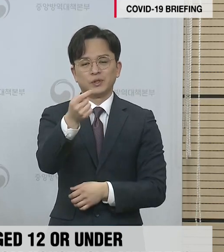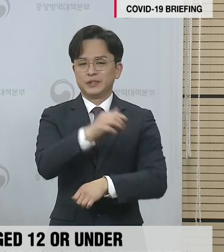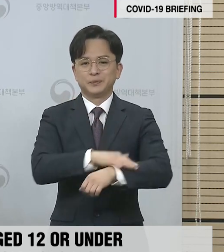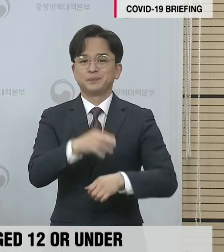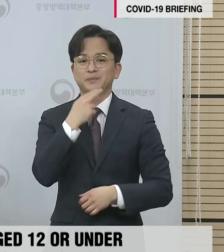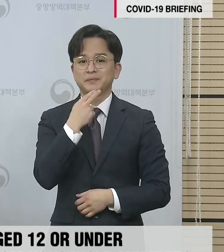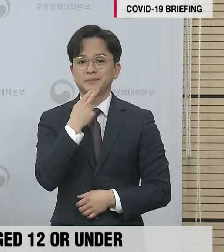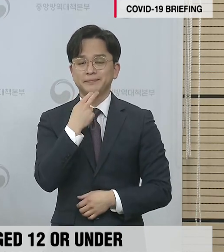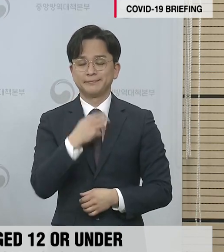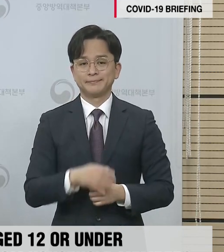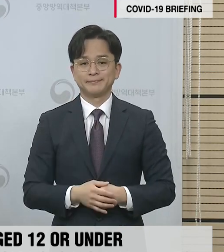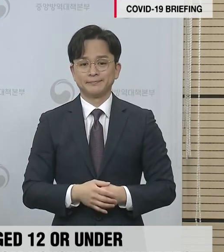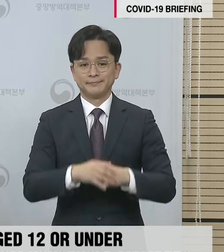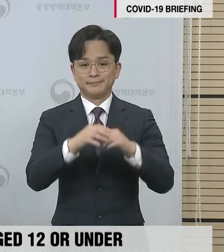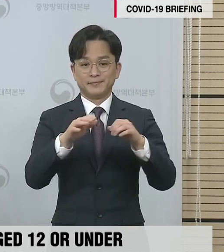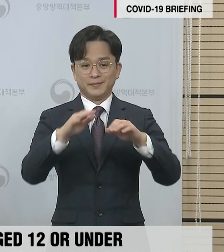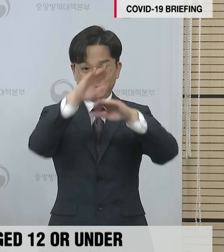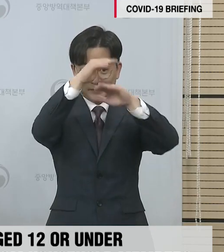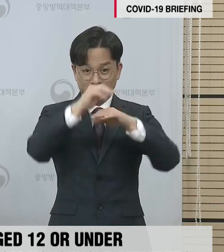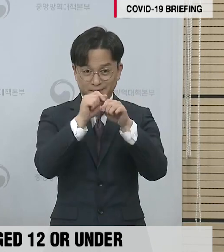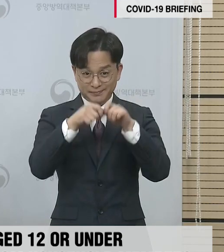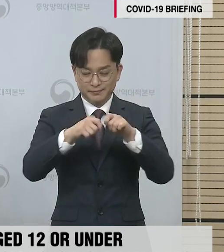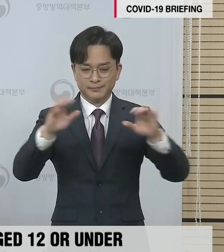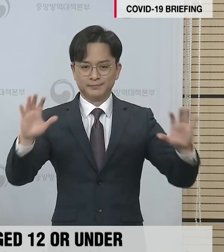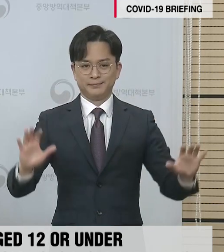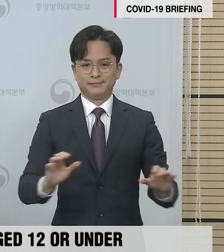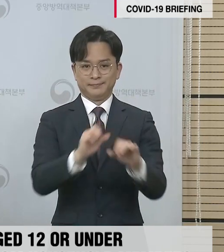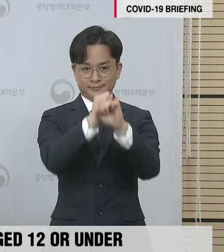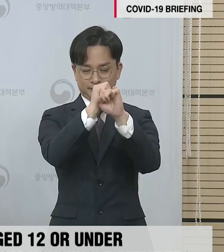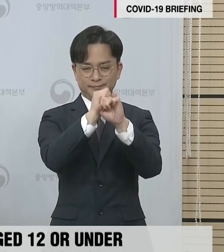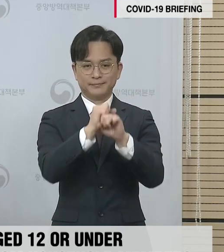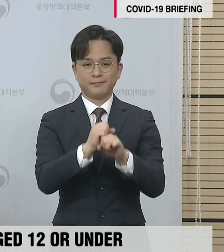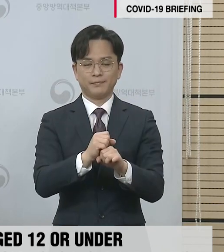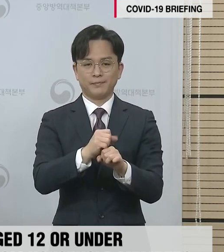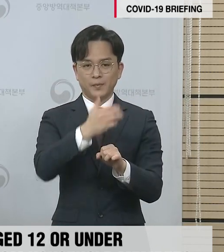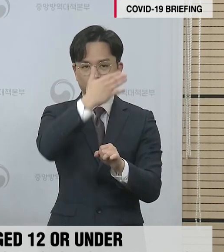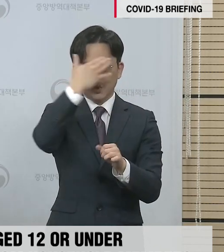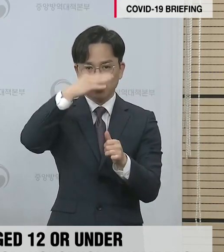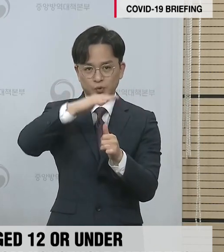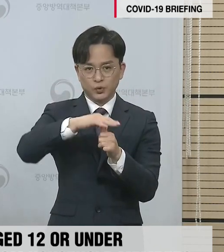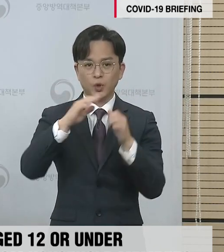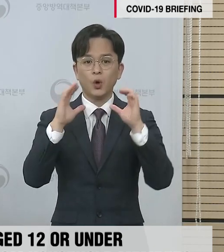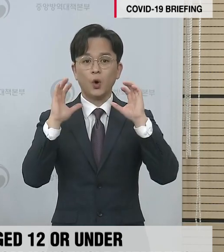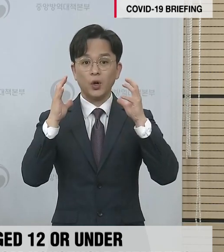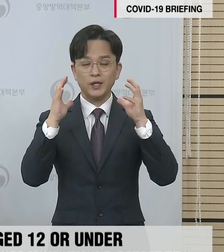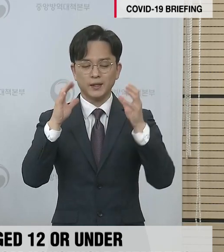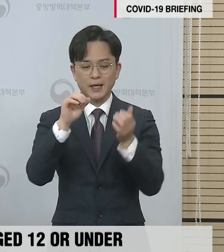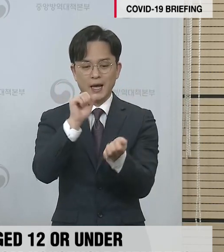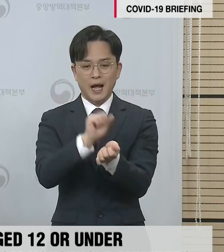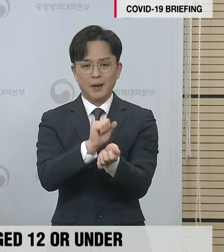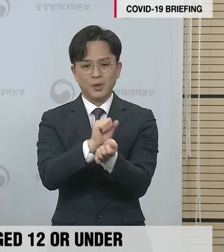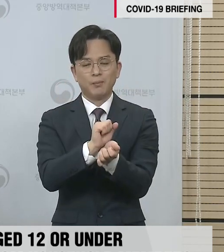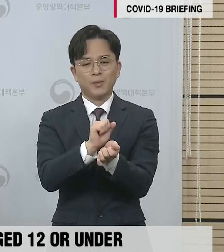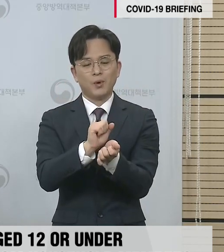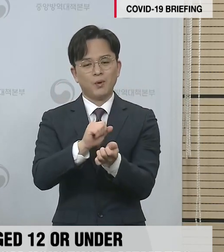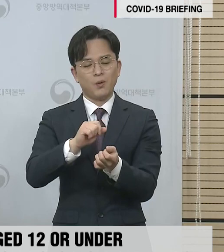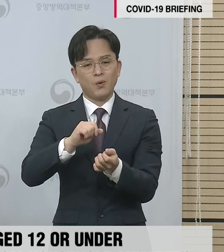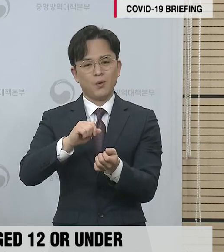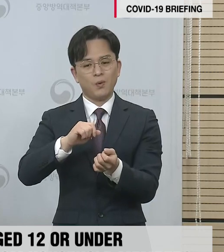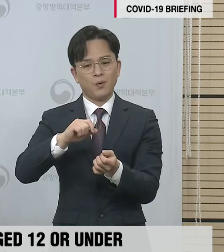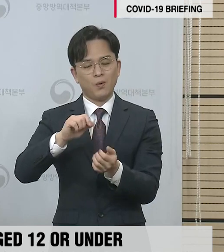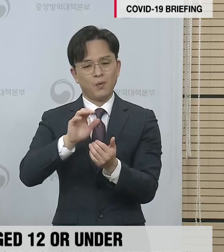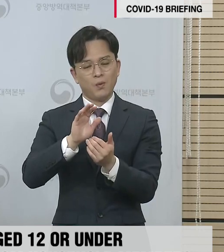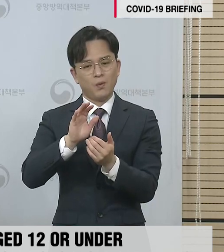and also they have a very low infectious rate compared to other age groups. And we, through